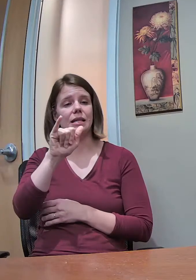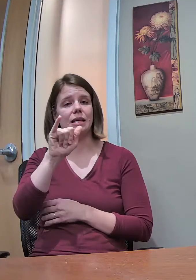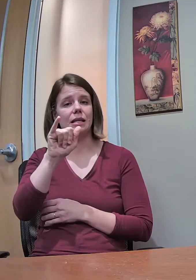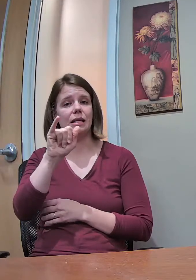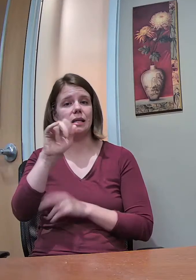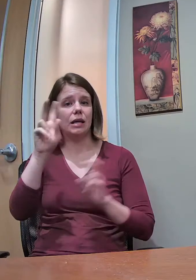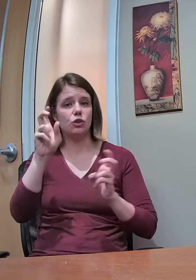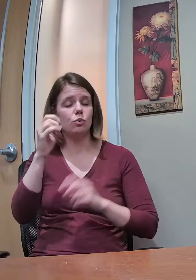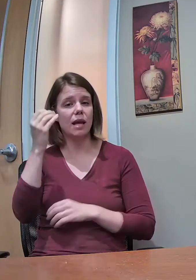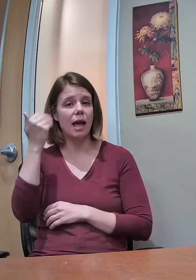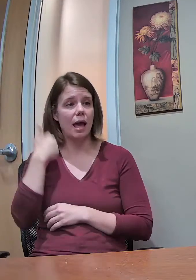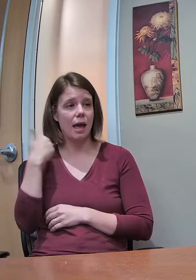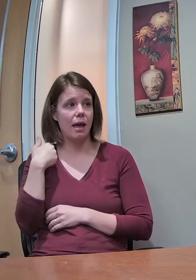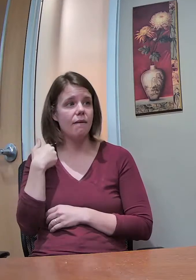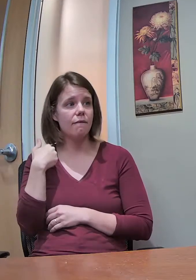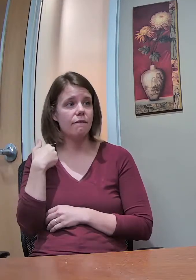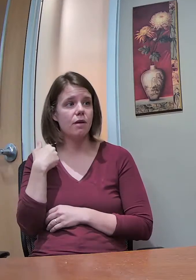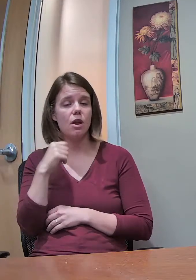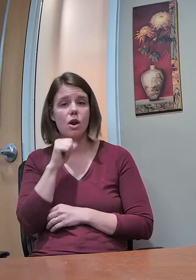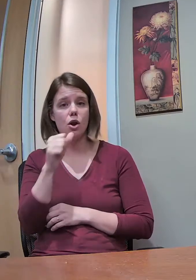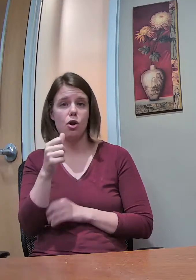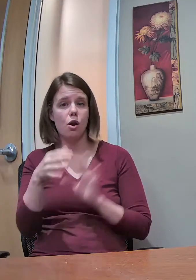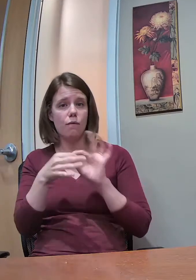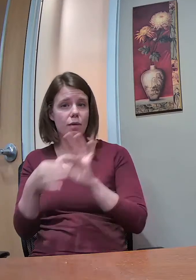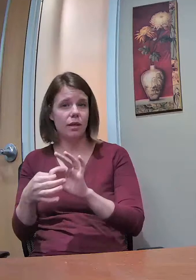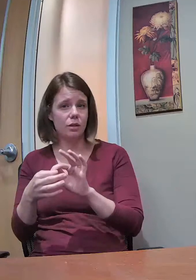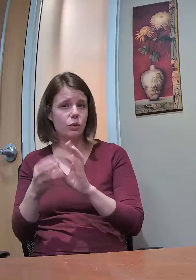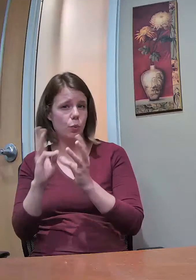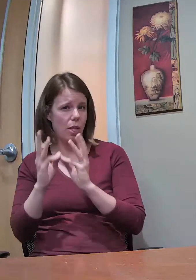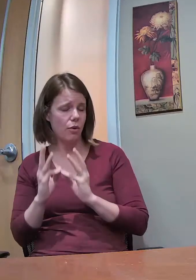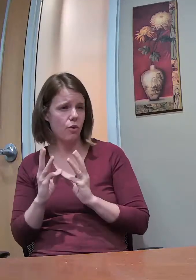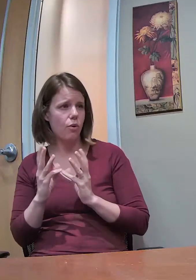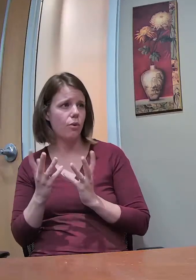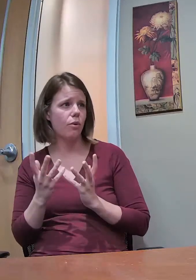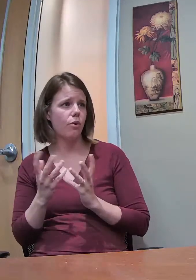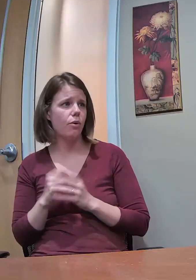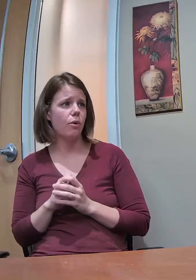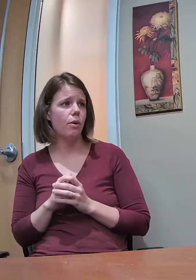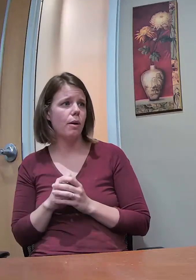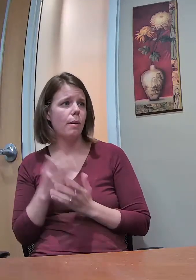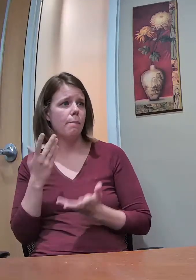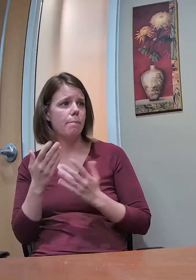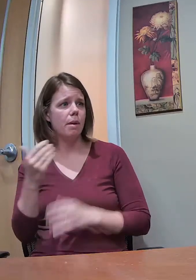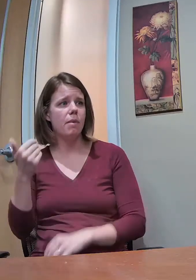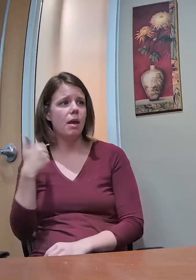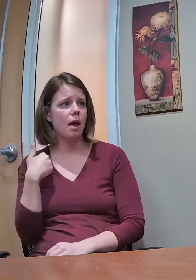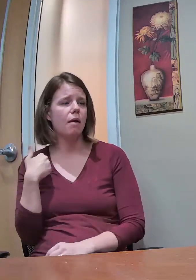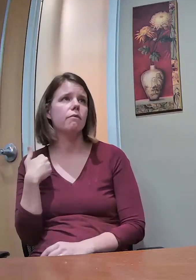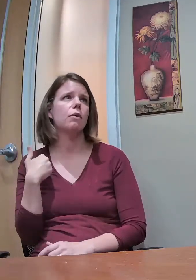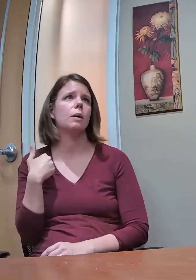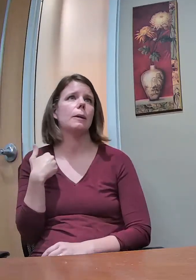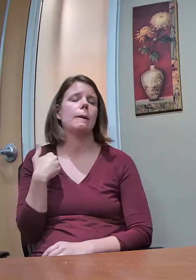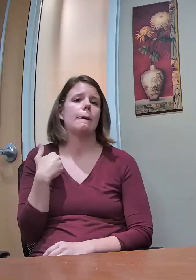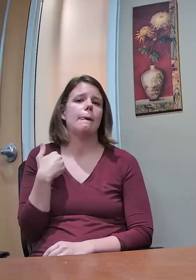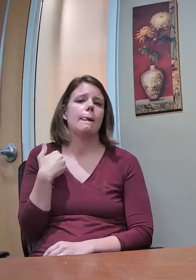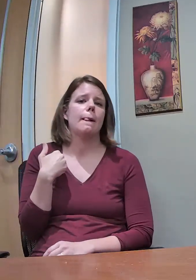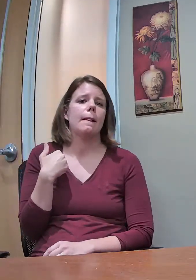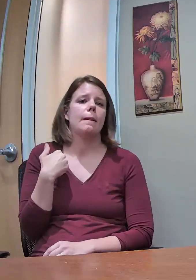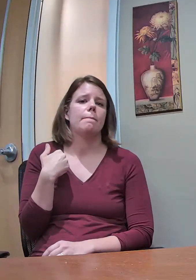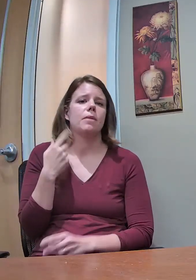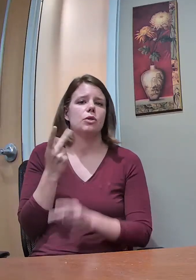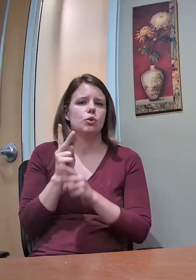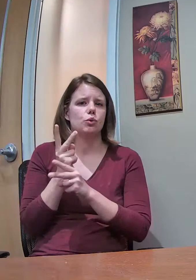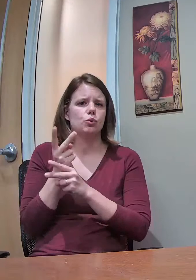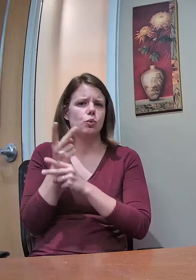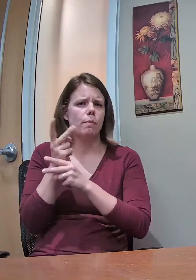visitor come indoors with the essential caregiver. So this is only for someone who is